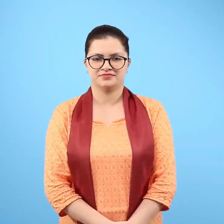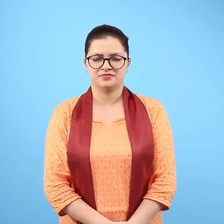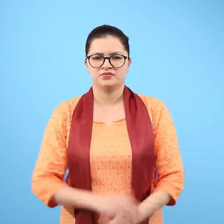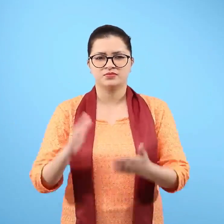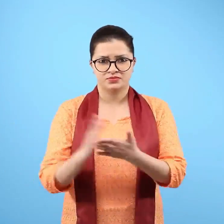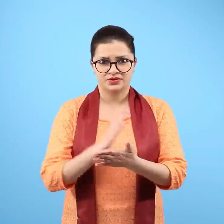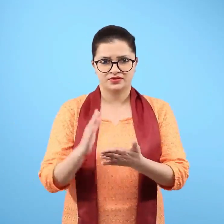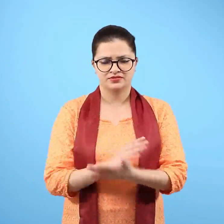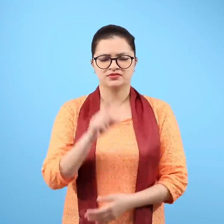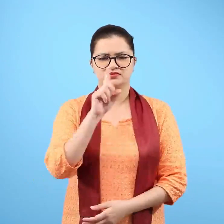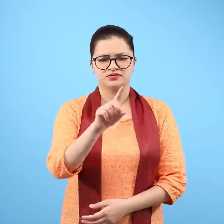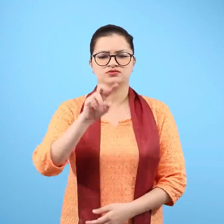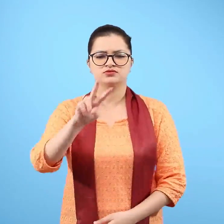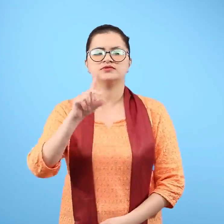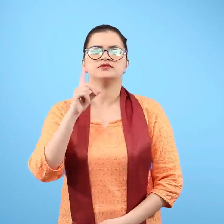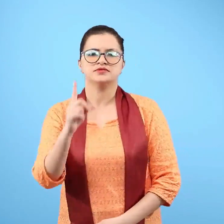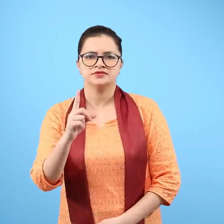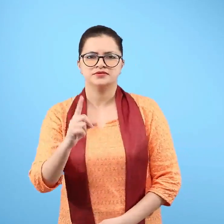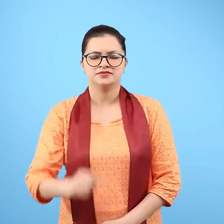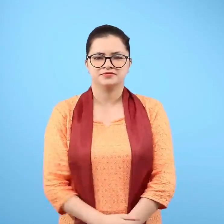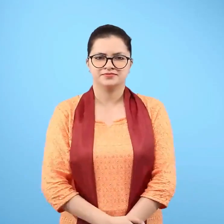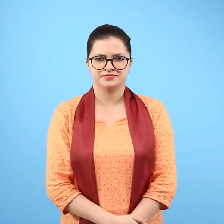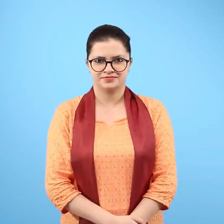Page 121.